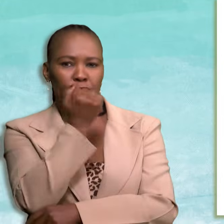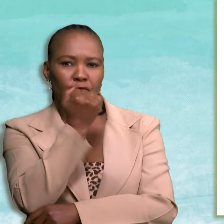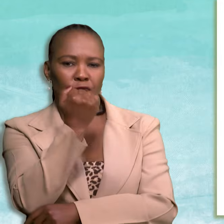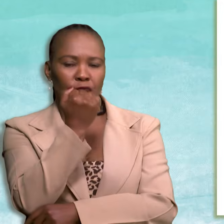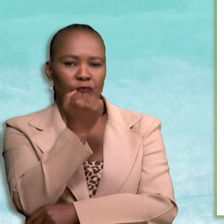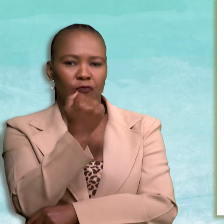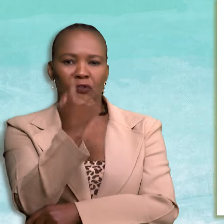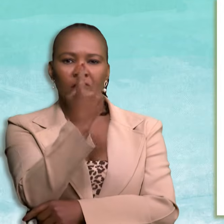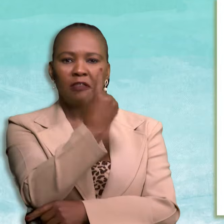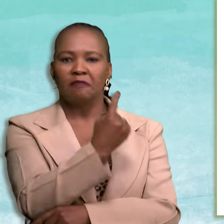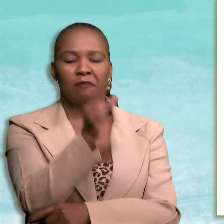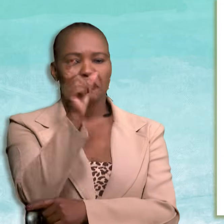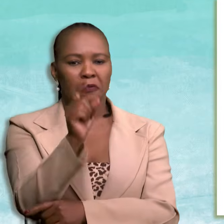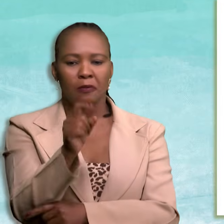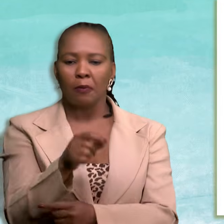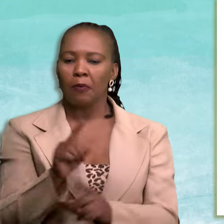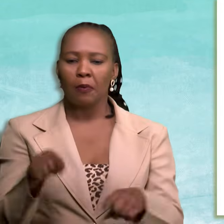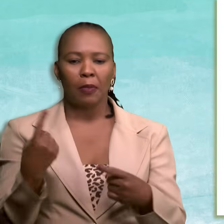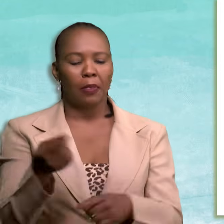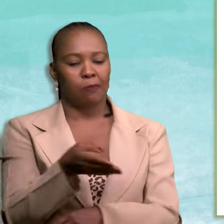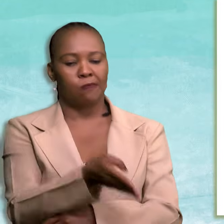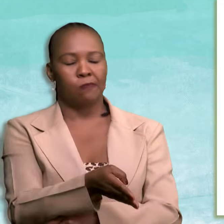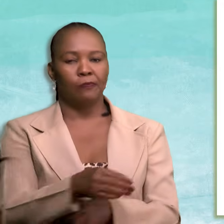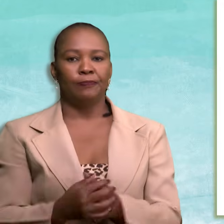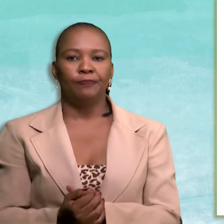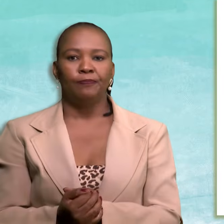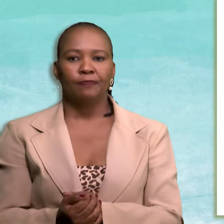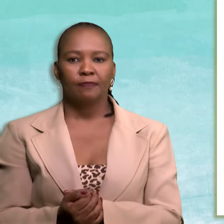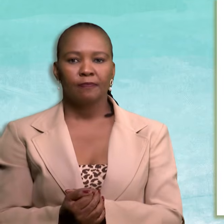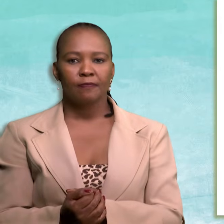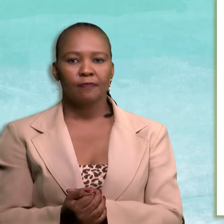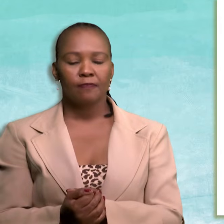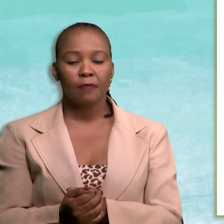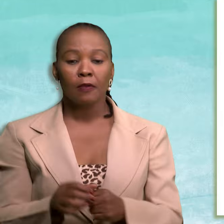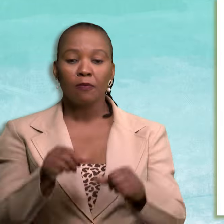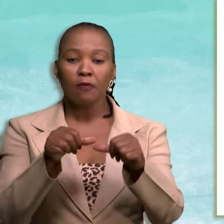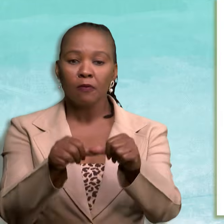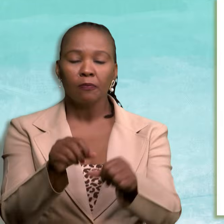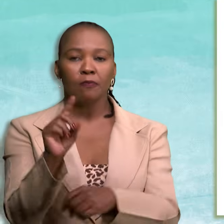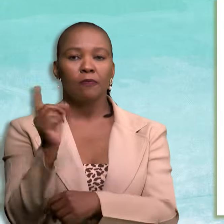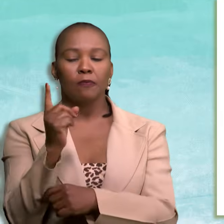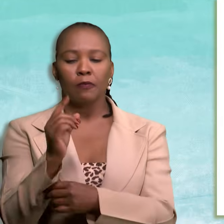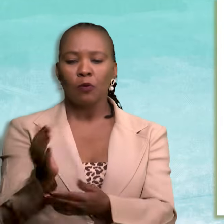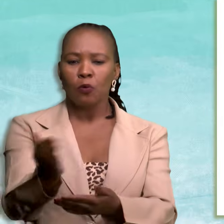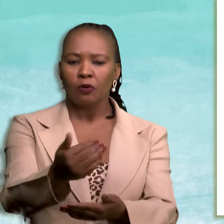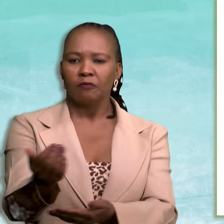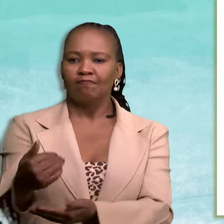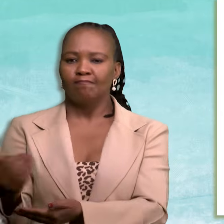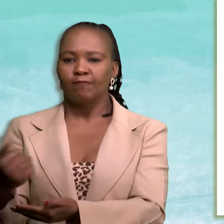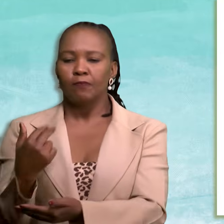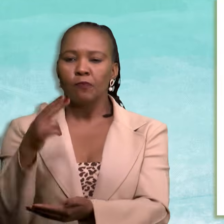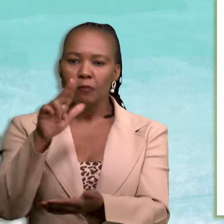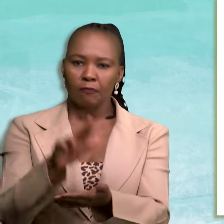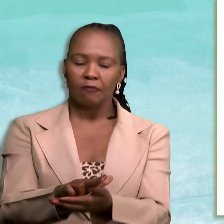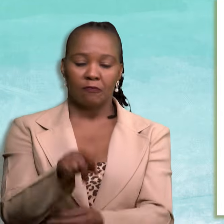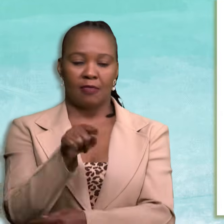for anyone unable to attend the meeting. What follows is a collective approval of